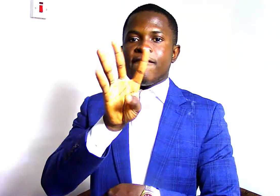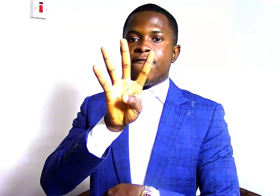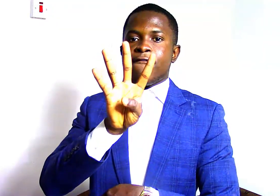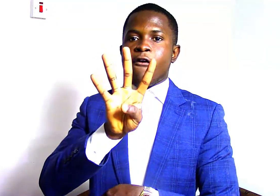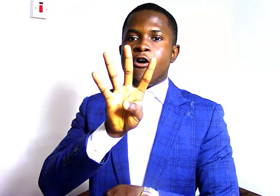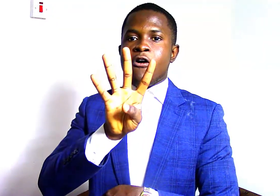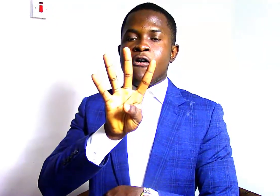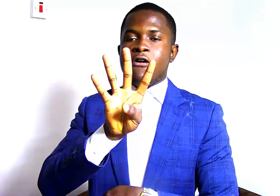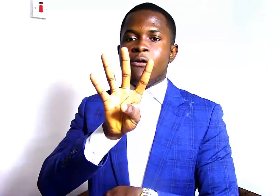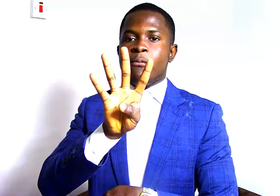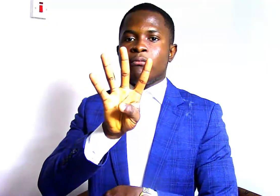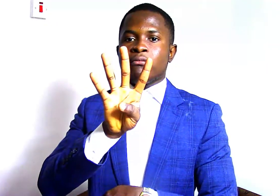4,